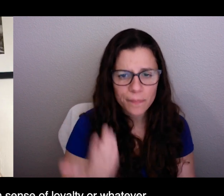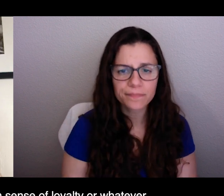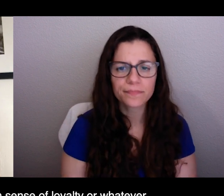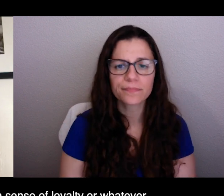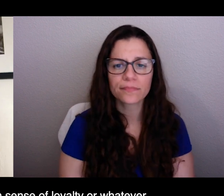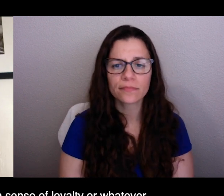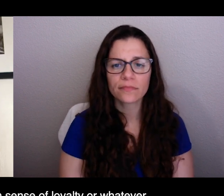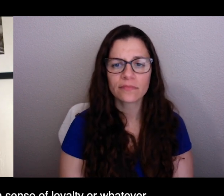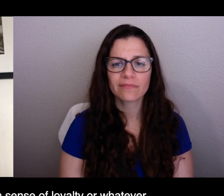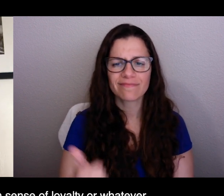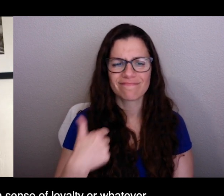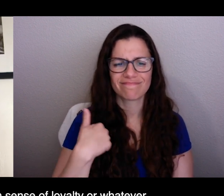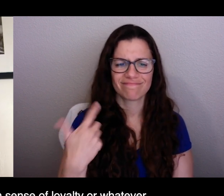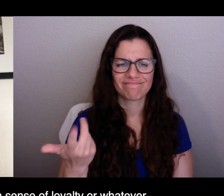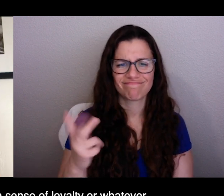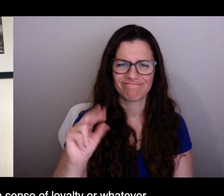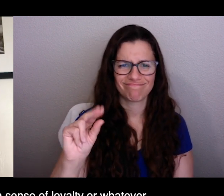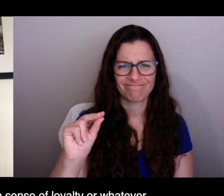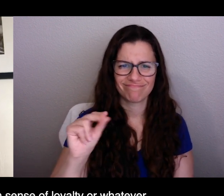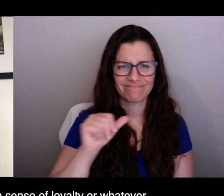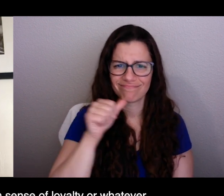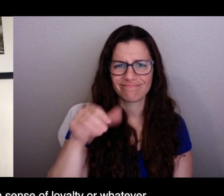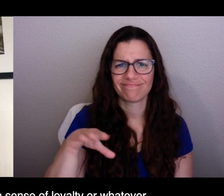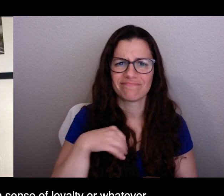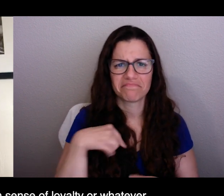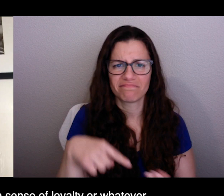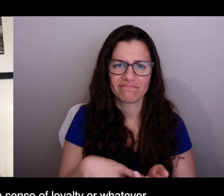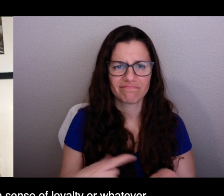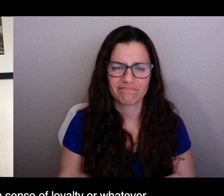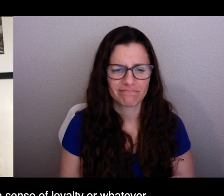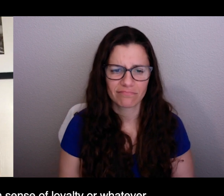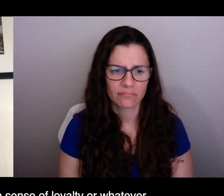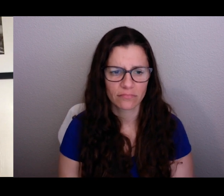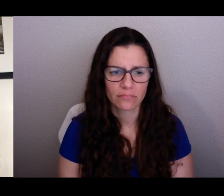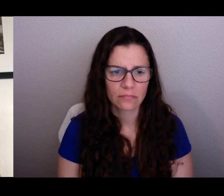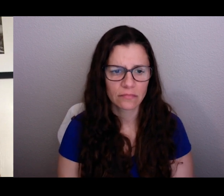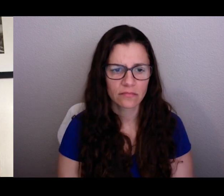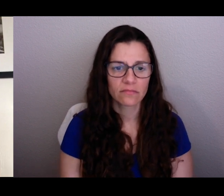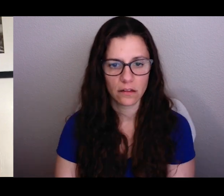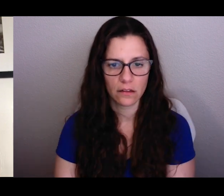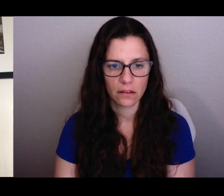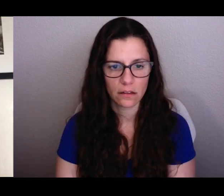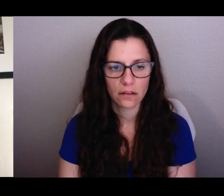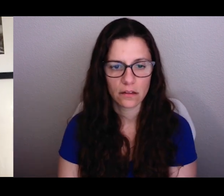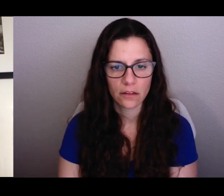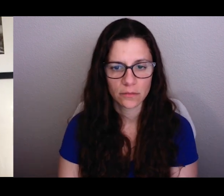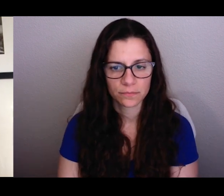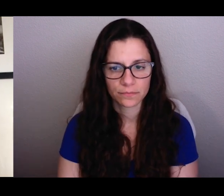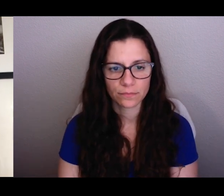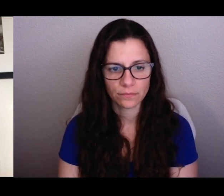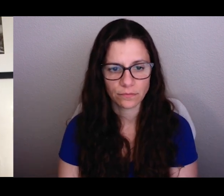that sense of loyalty or whatever, was like, I'm not having any of this.